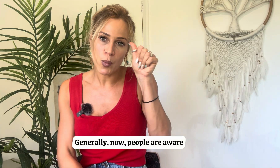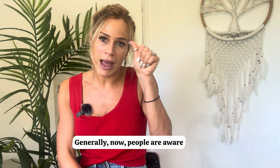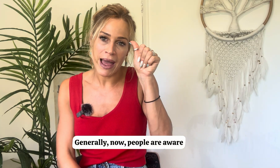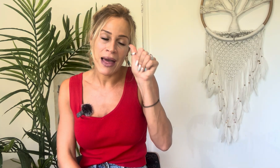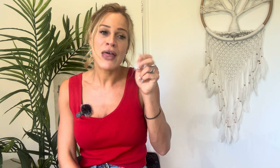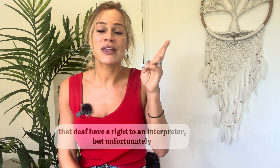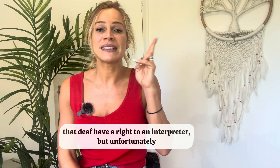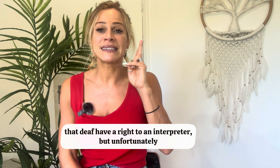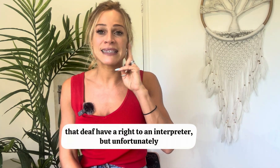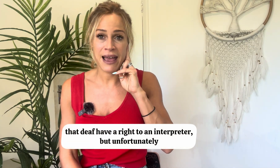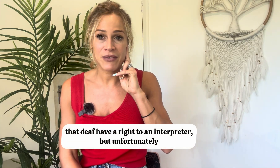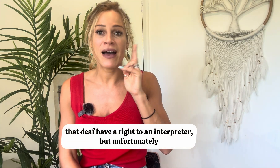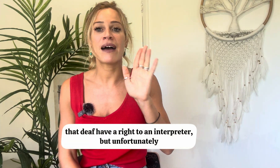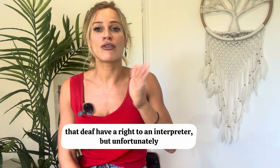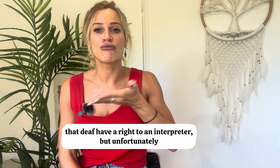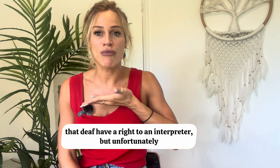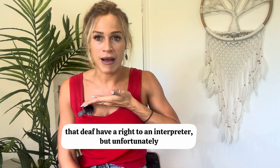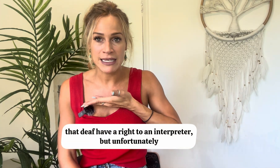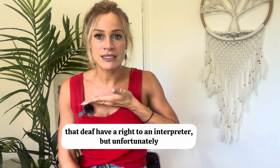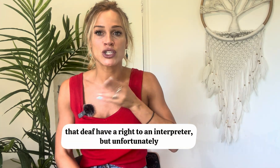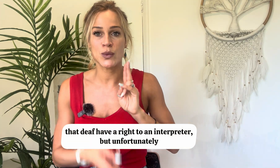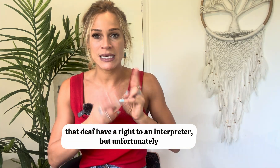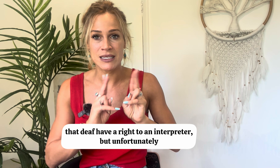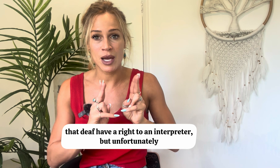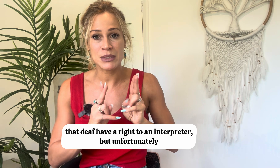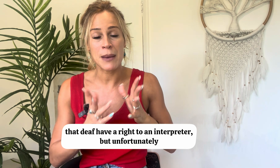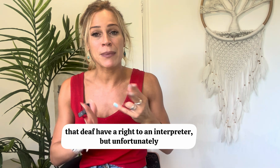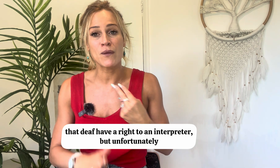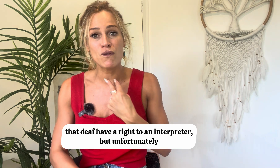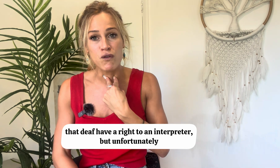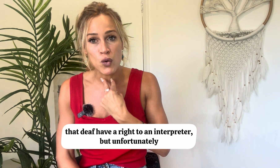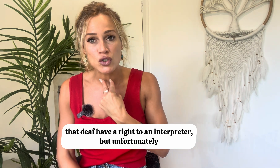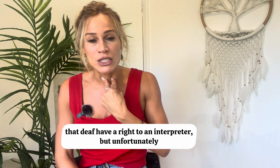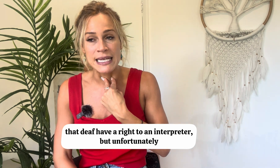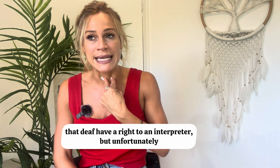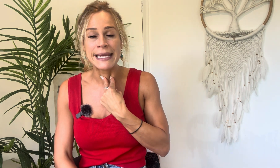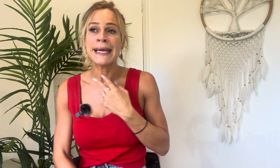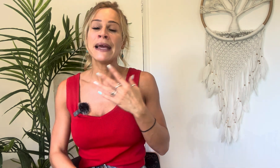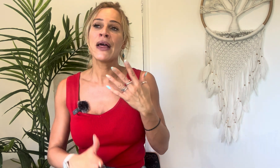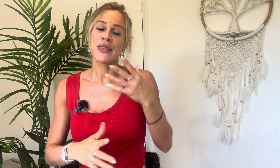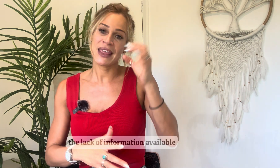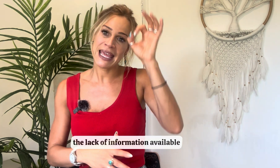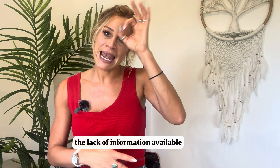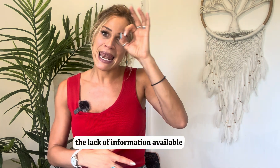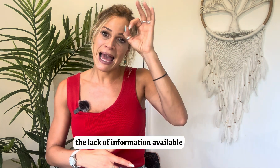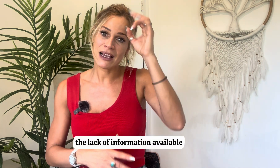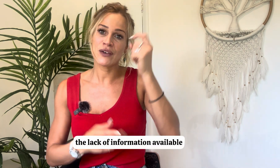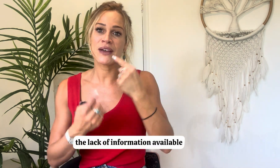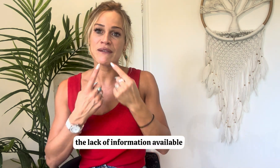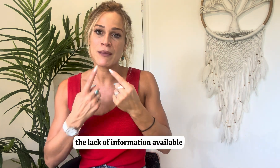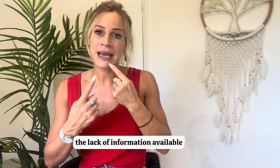aware that deaf have a right to an interpreter, but unfortunately, the lack of